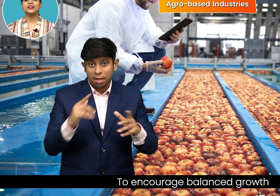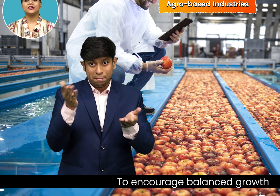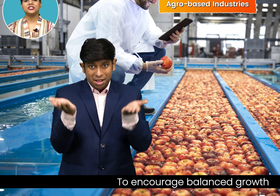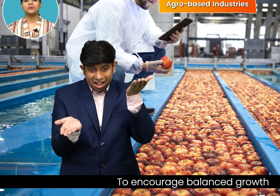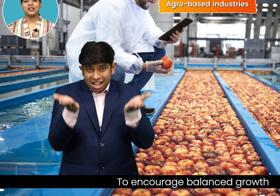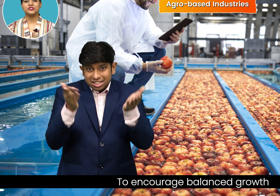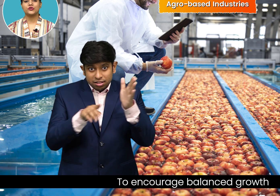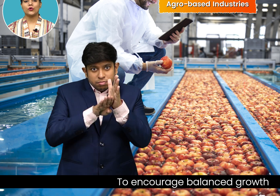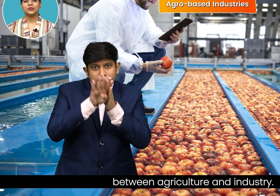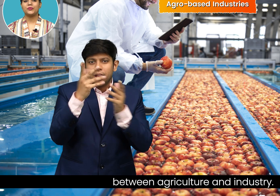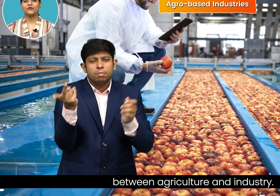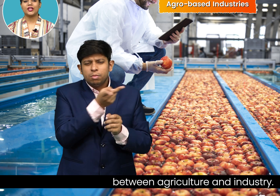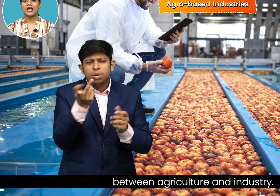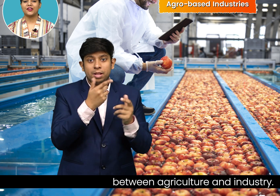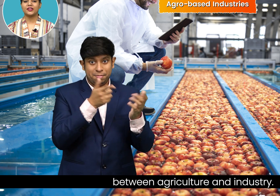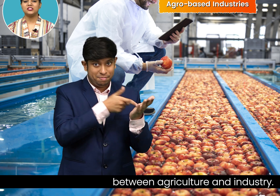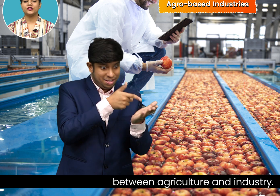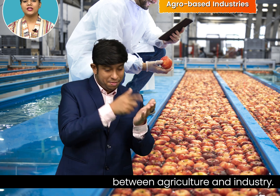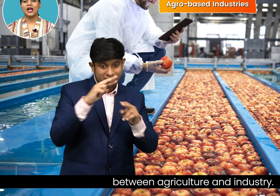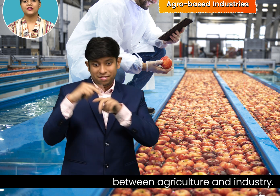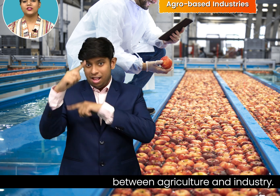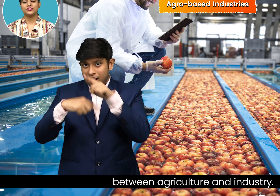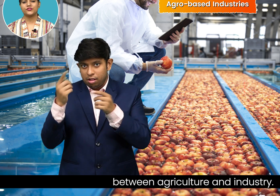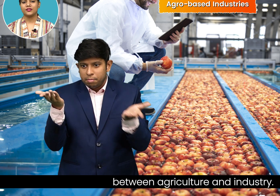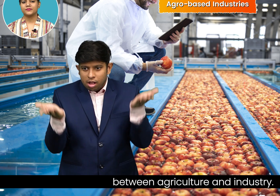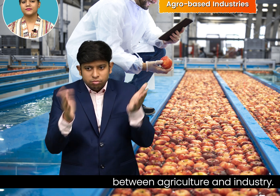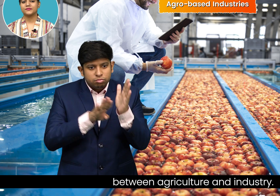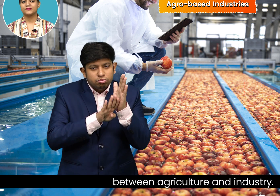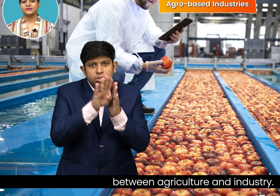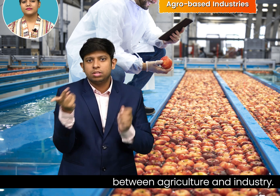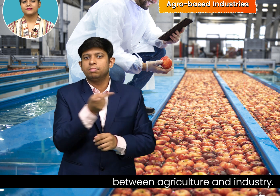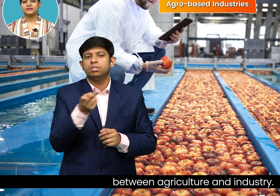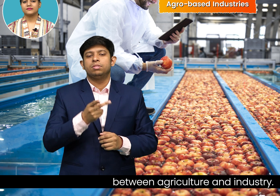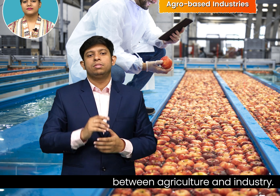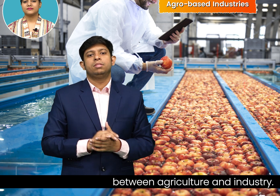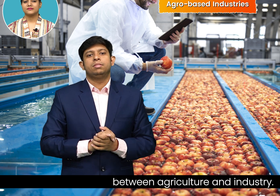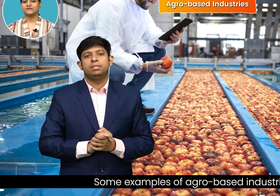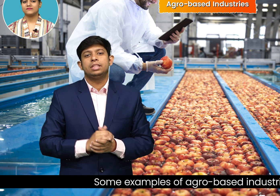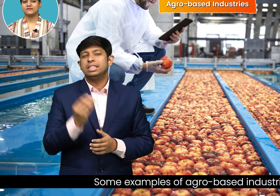To encourage balanced growth between agriculture and industry.